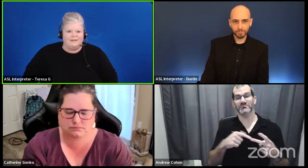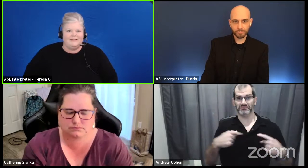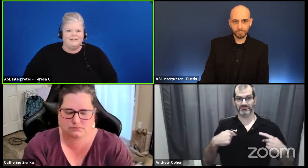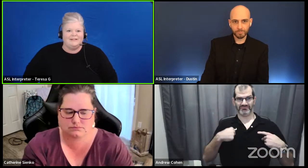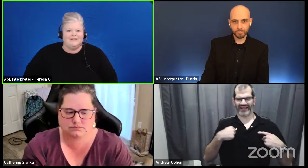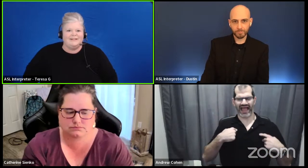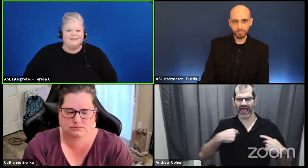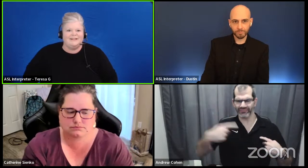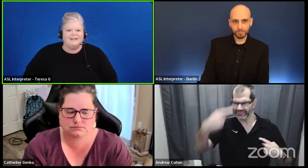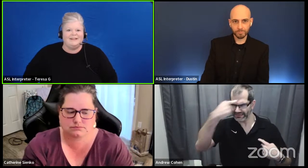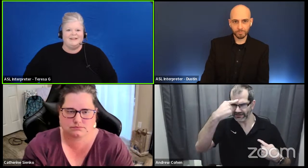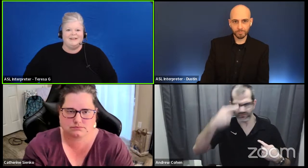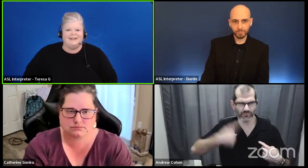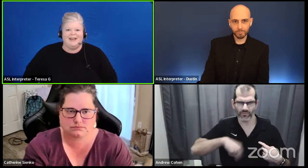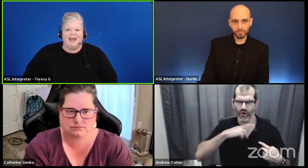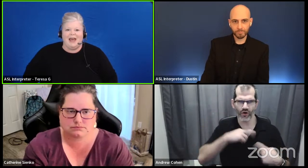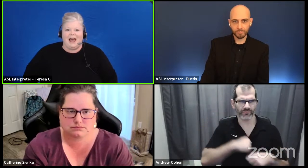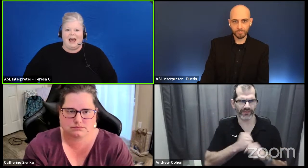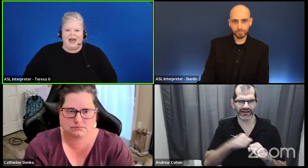on,